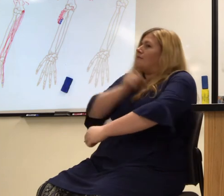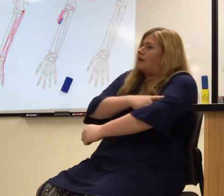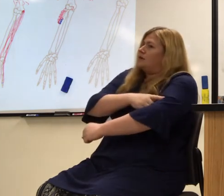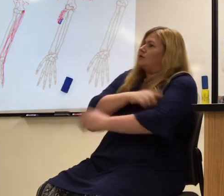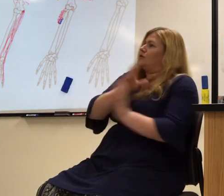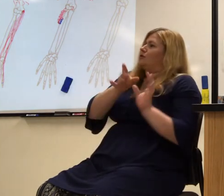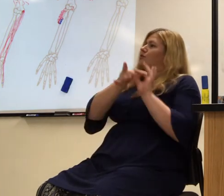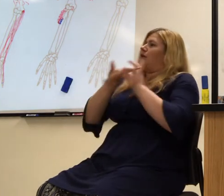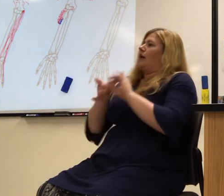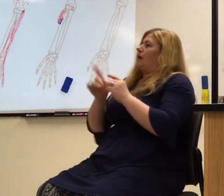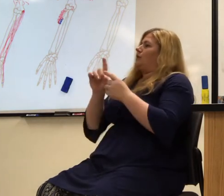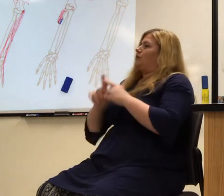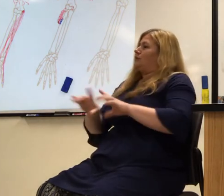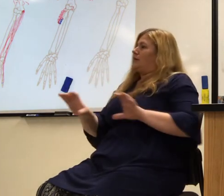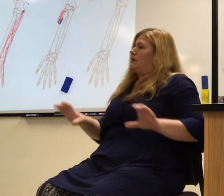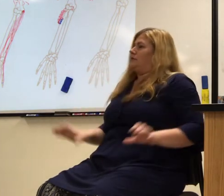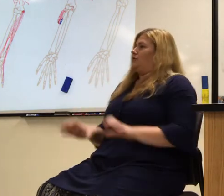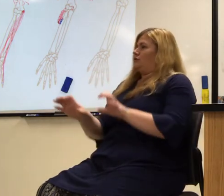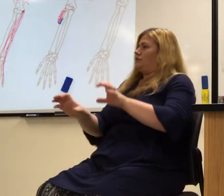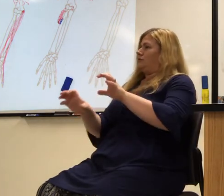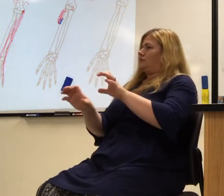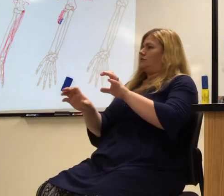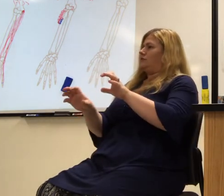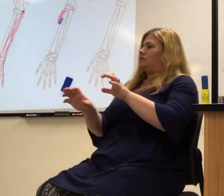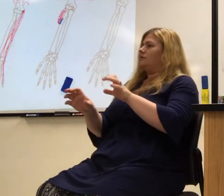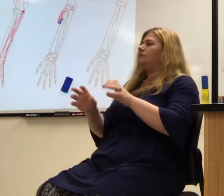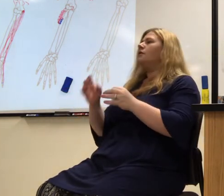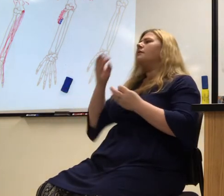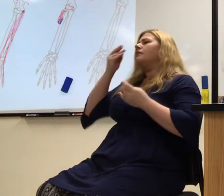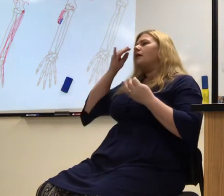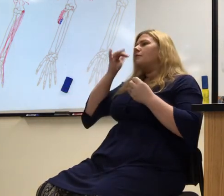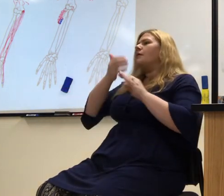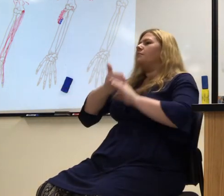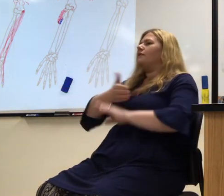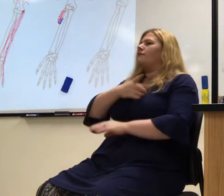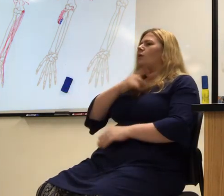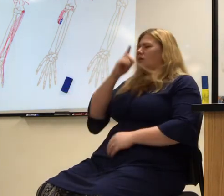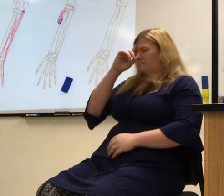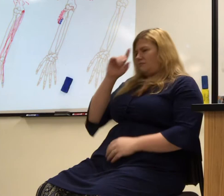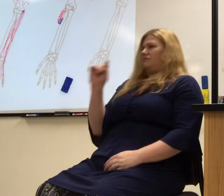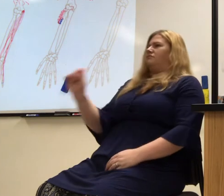Sometimes we like you to think just a little bit before you ask the question.